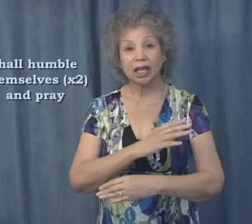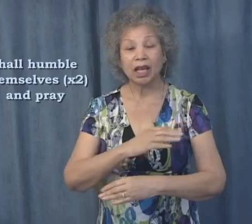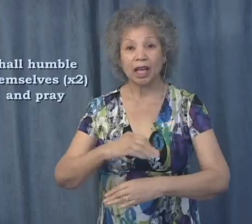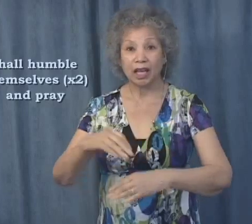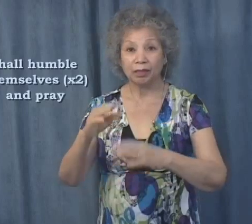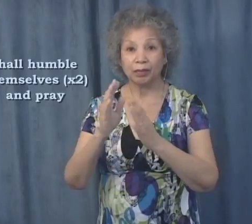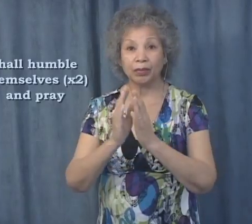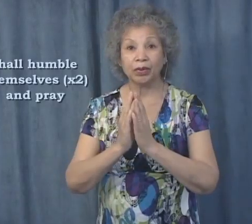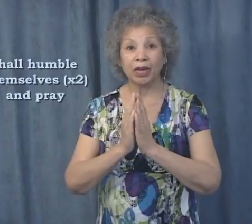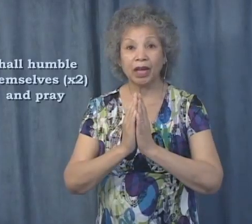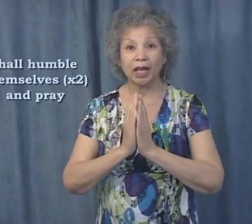and pray.